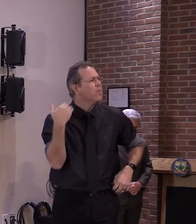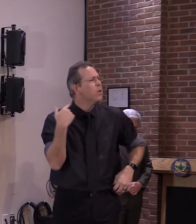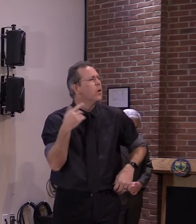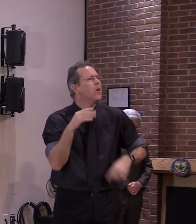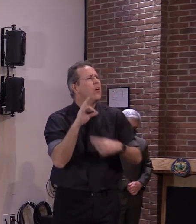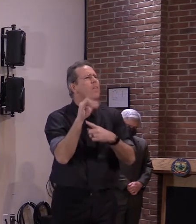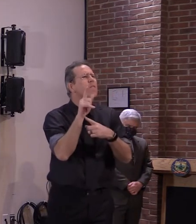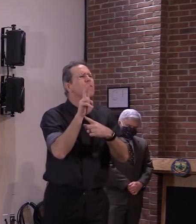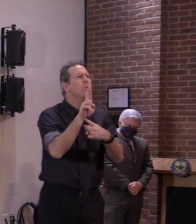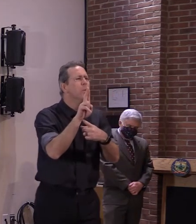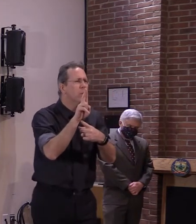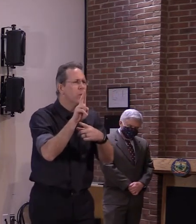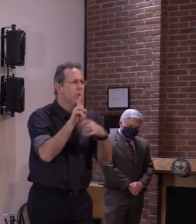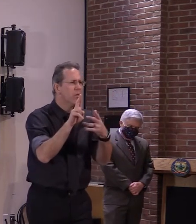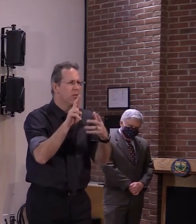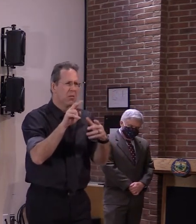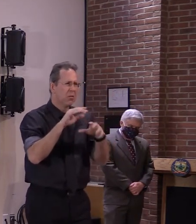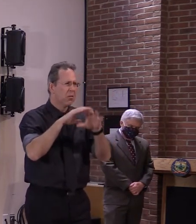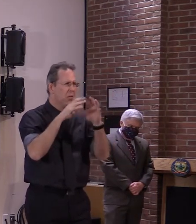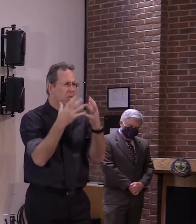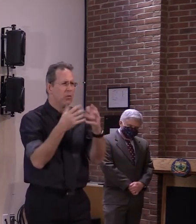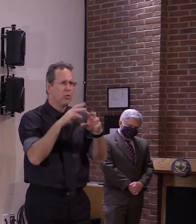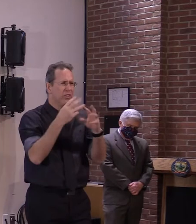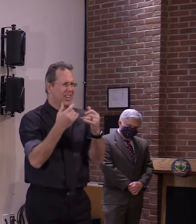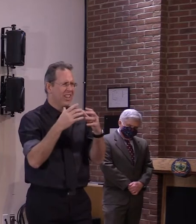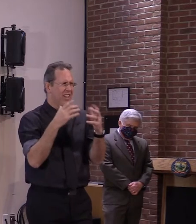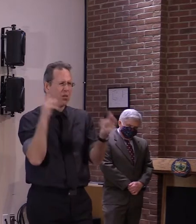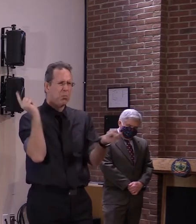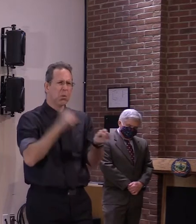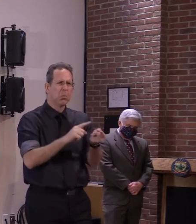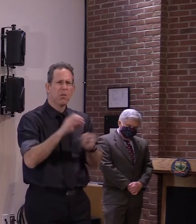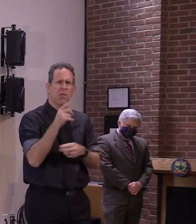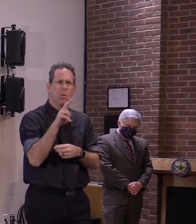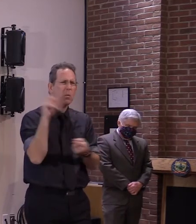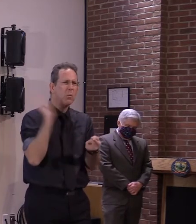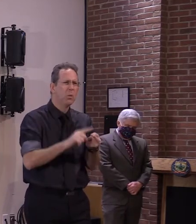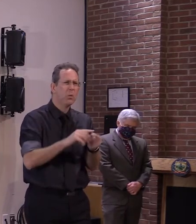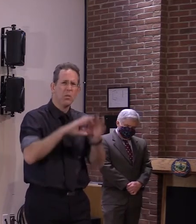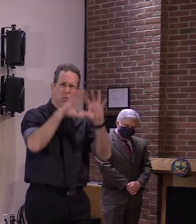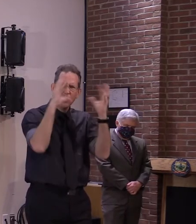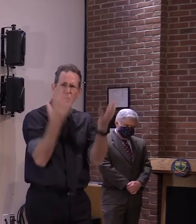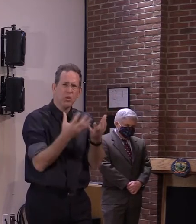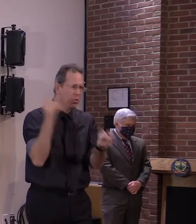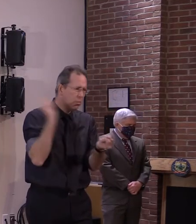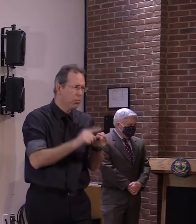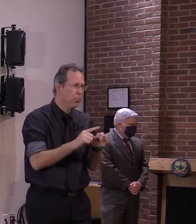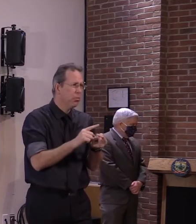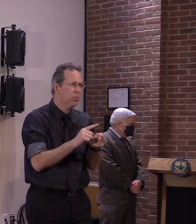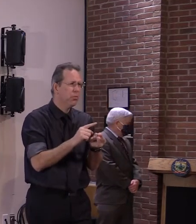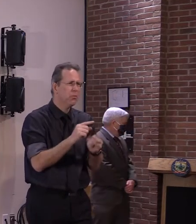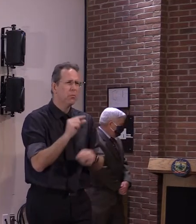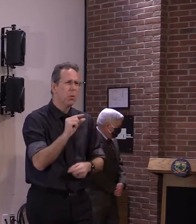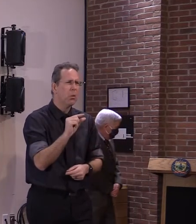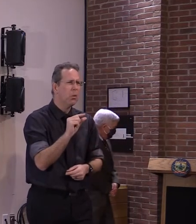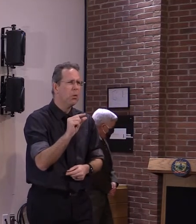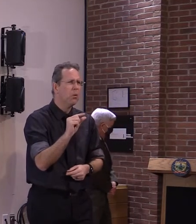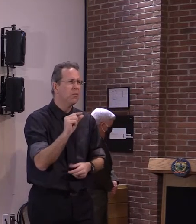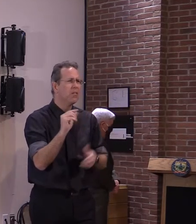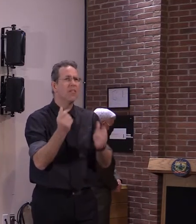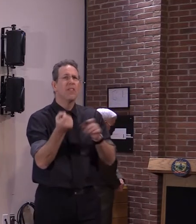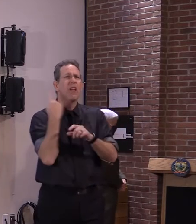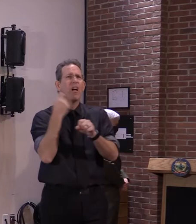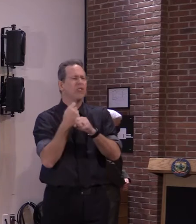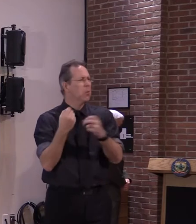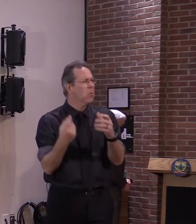was 200 cases or something of h1n1 uh last year i i mean could do we